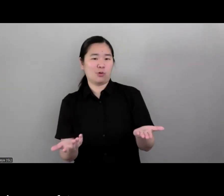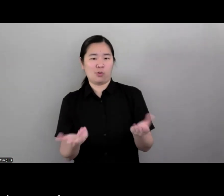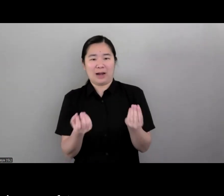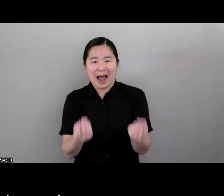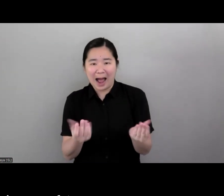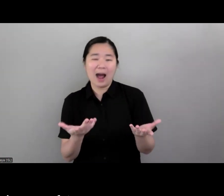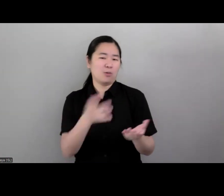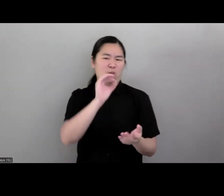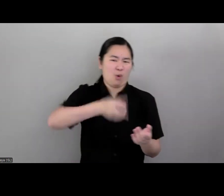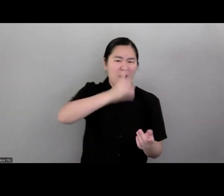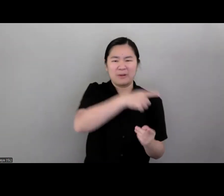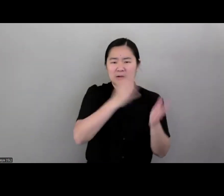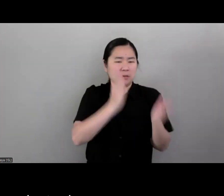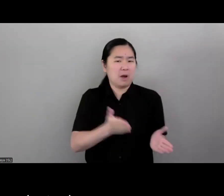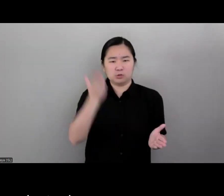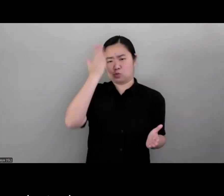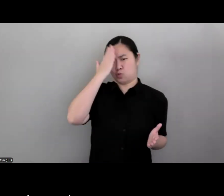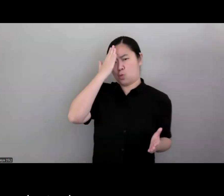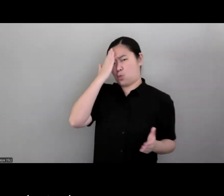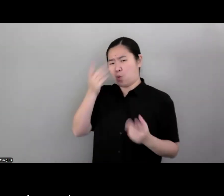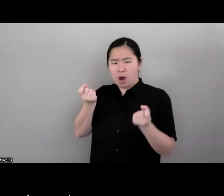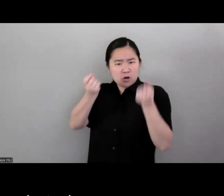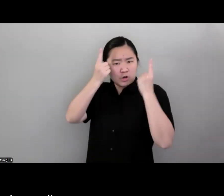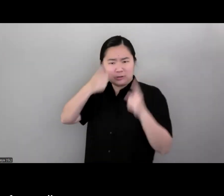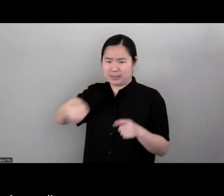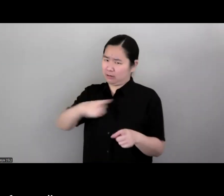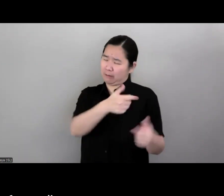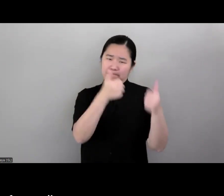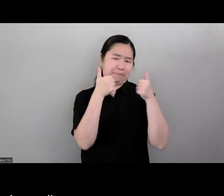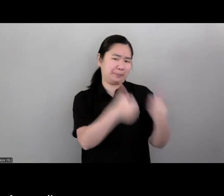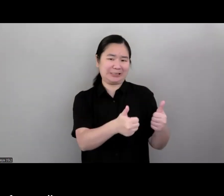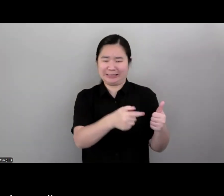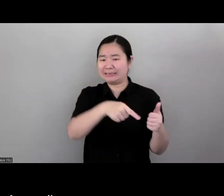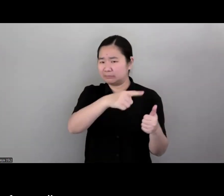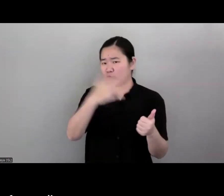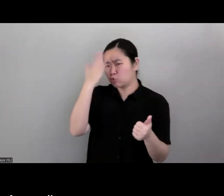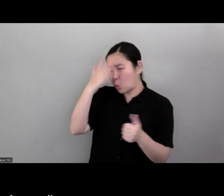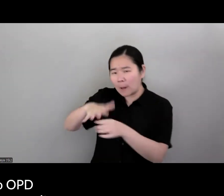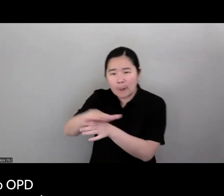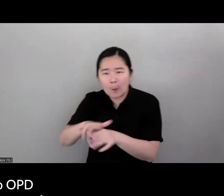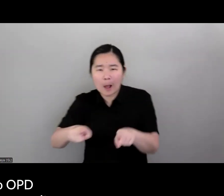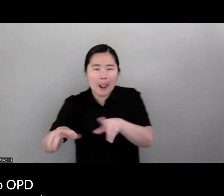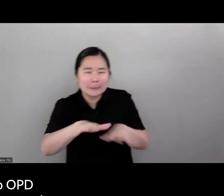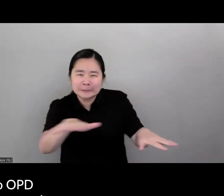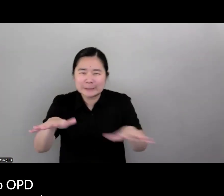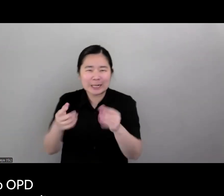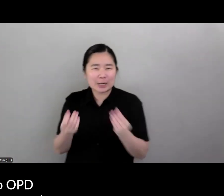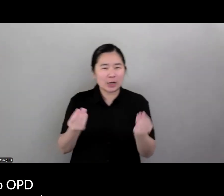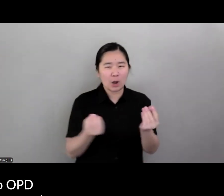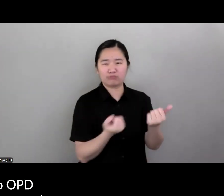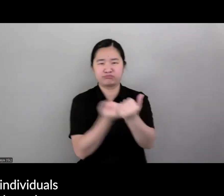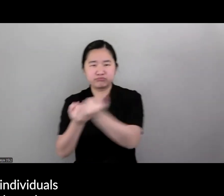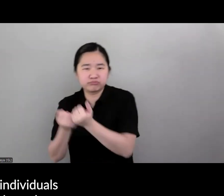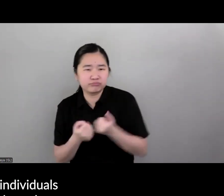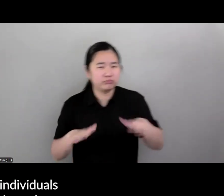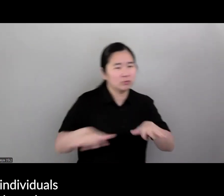managing their own safety. And we also need to understand the human side of safeguarding. Because due to OPD standing in the